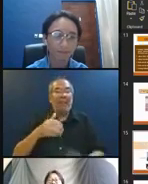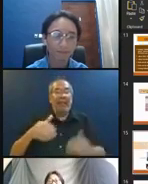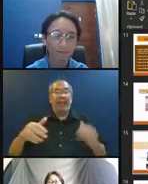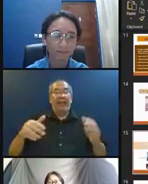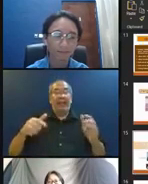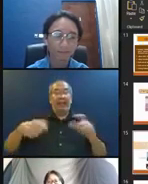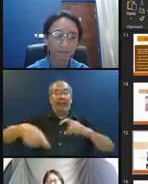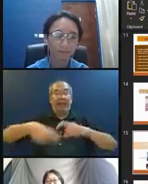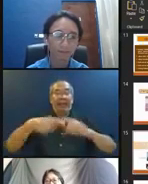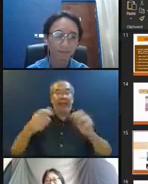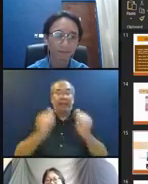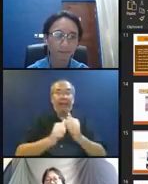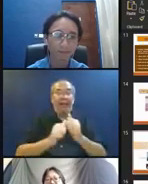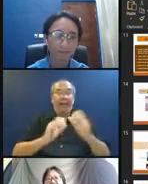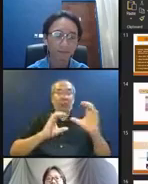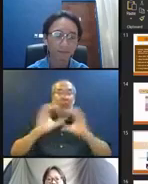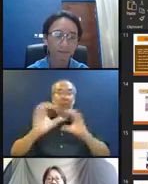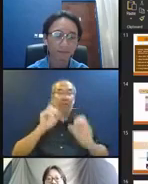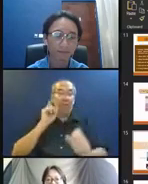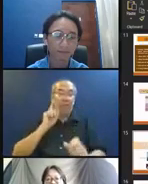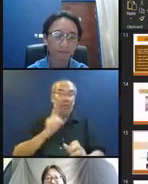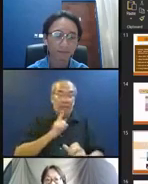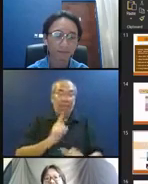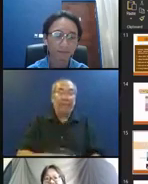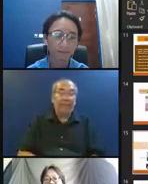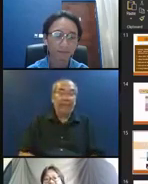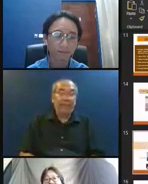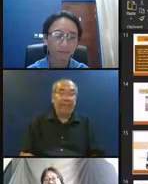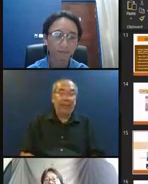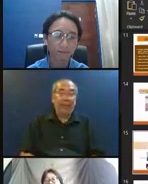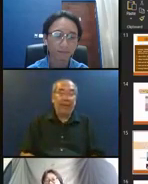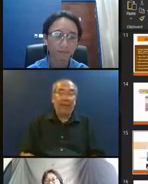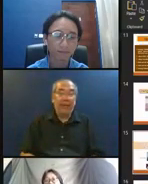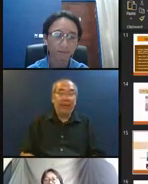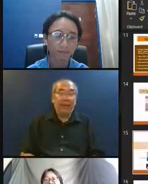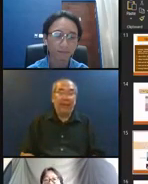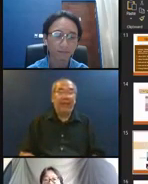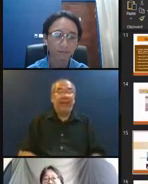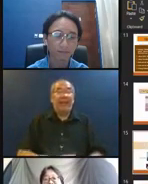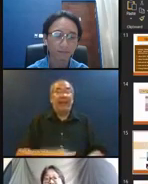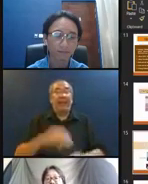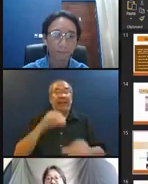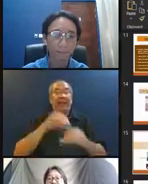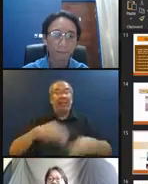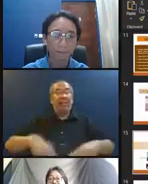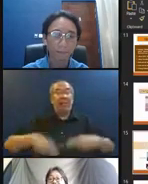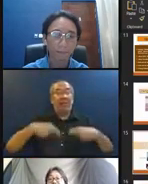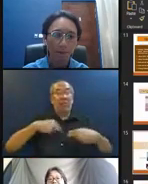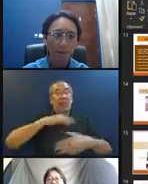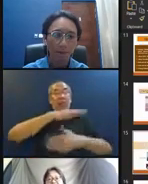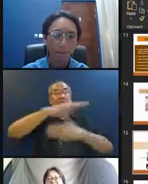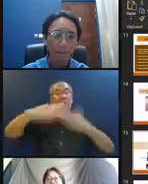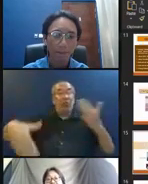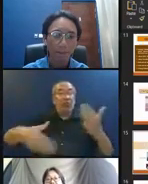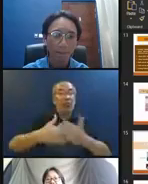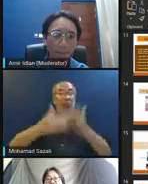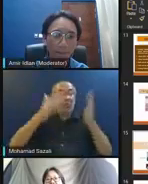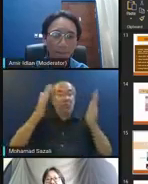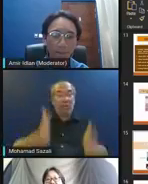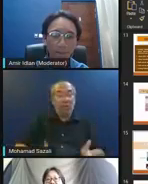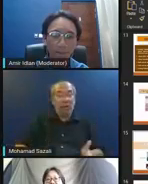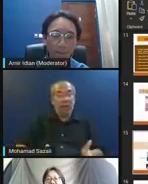Okay, just a little bit explanation about the terms normal that being used. So if there's no question, I would like to continue with